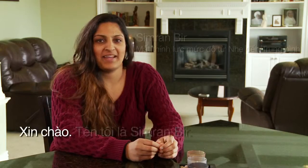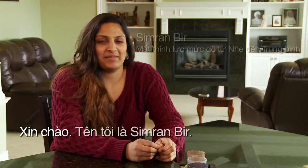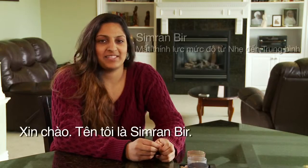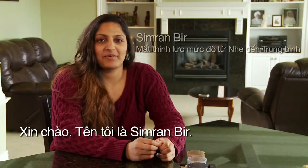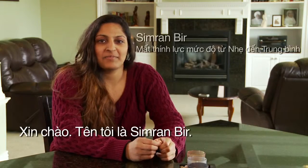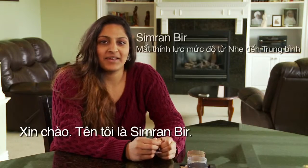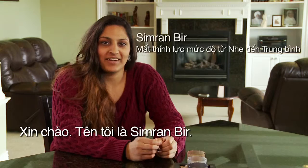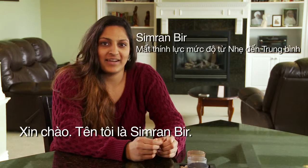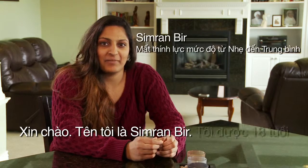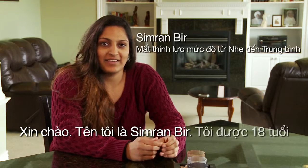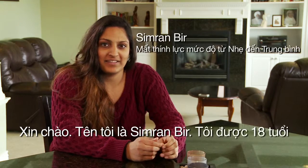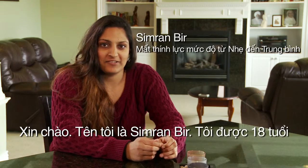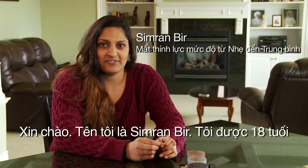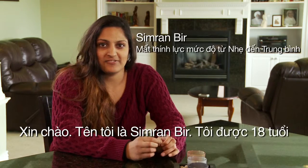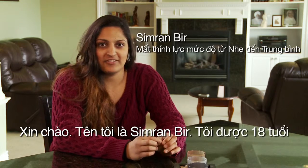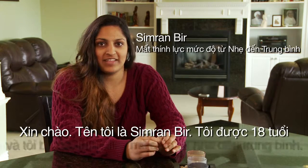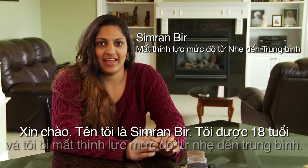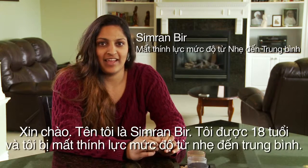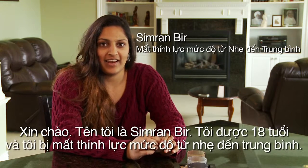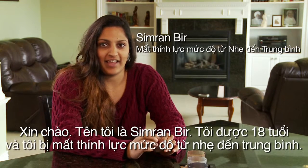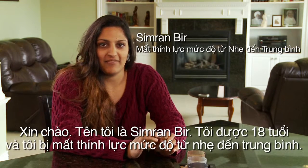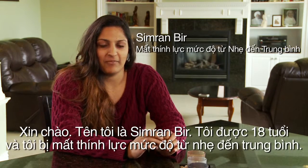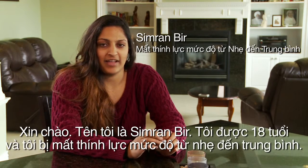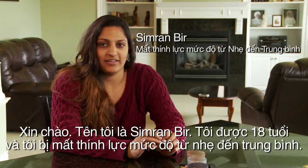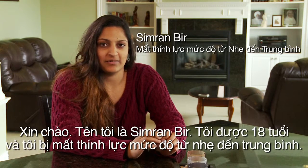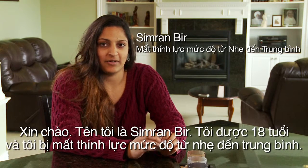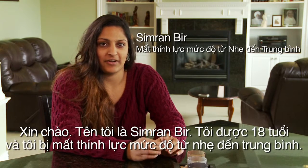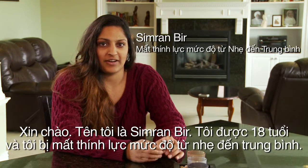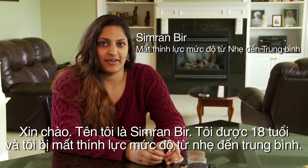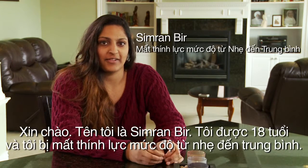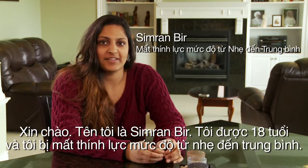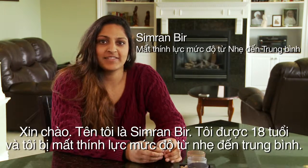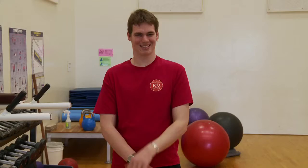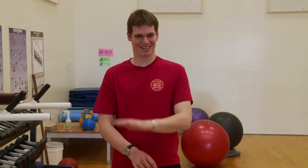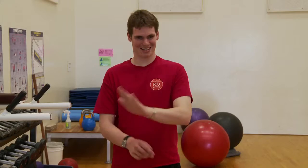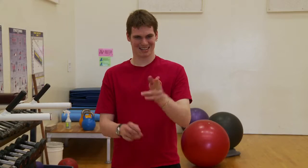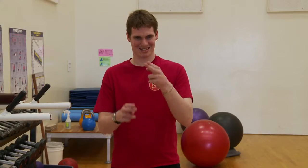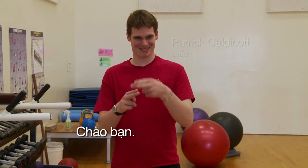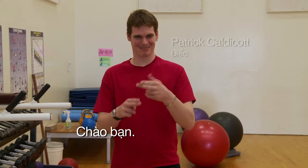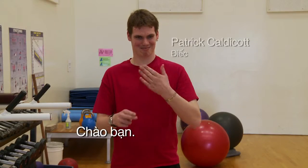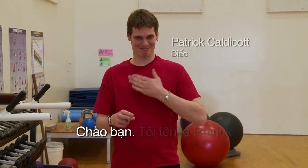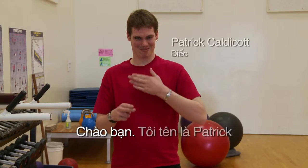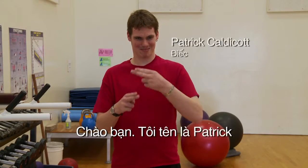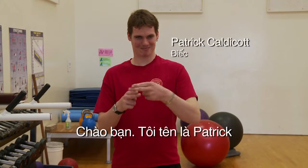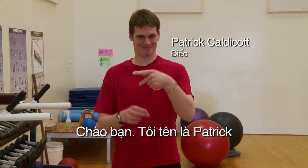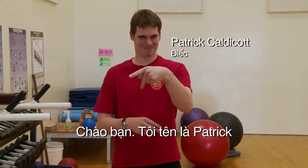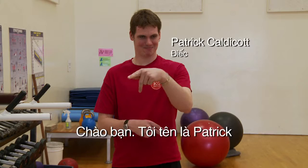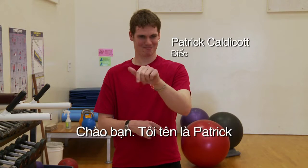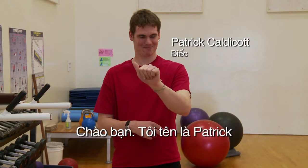my name is Simone Burr. I'm 18 years old and I have a mild to moderate hearing loss. Hi, my name is Patrick.